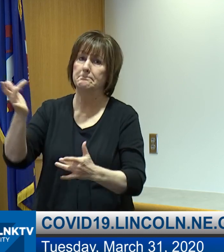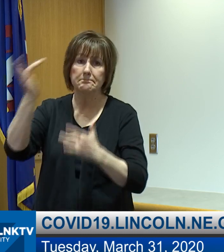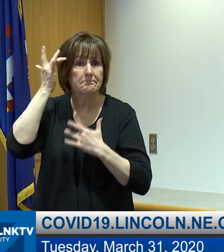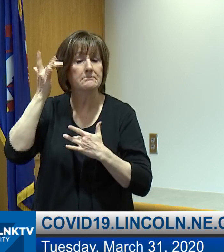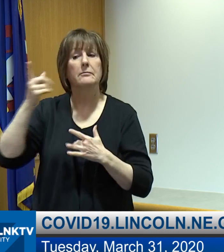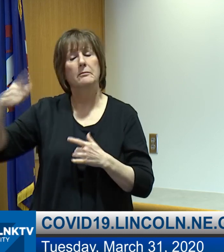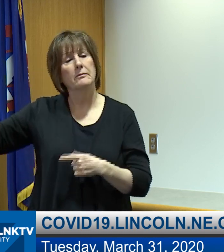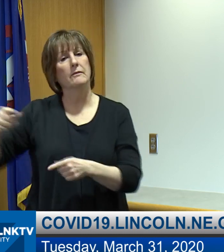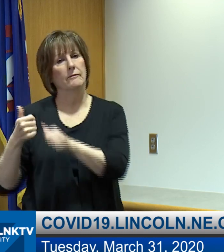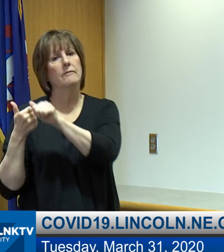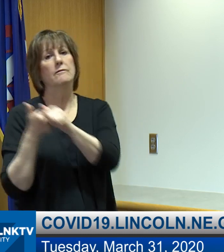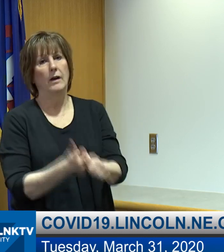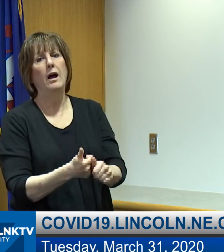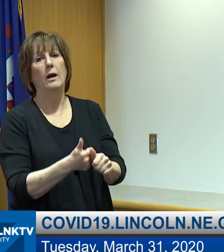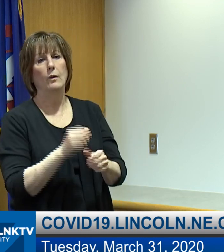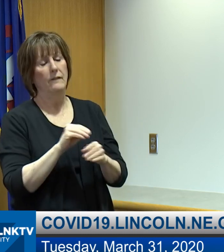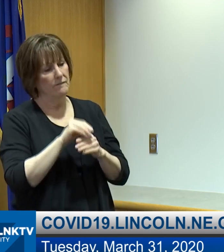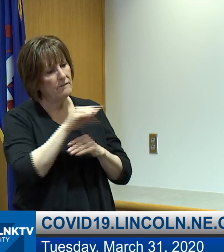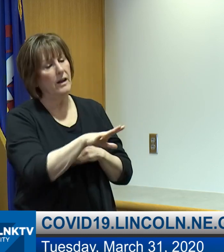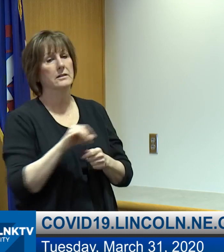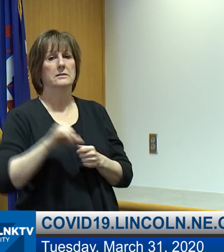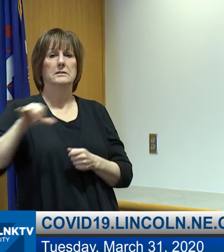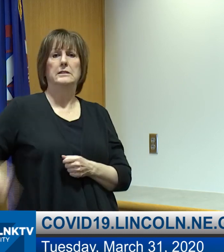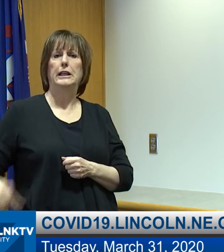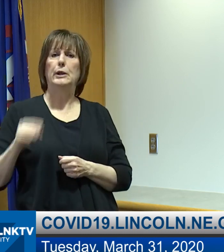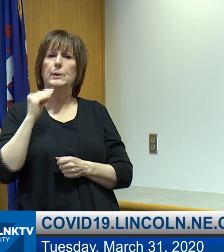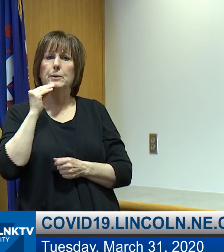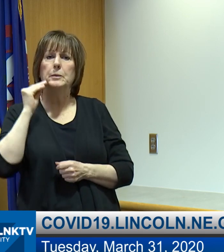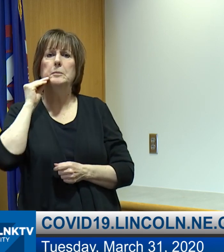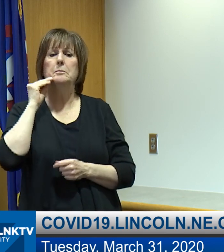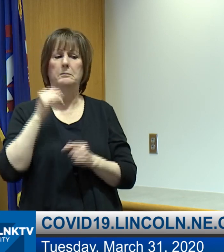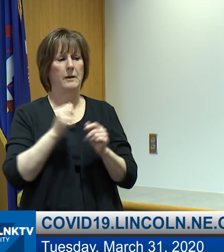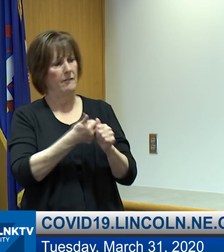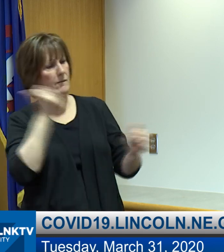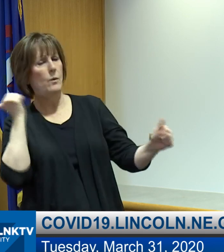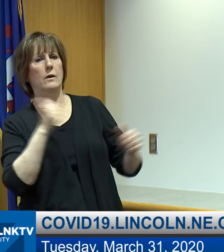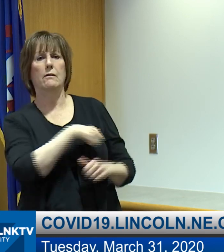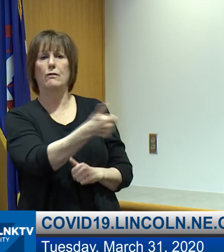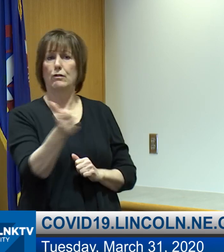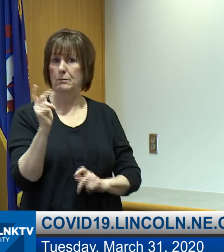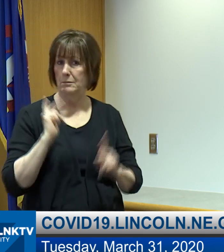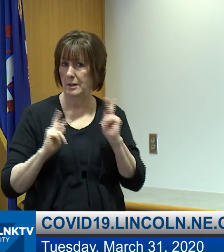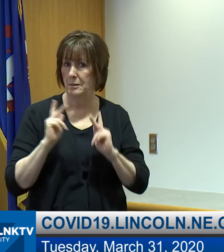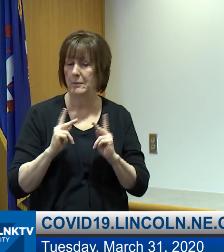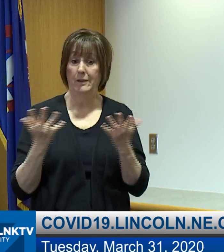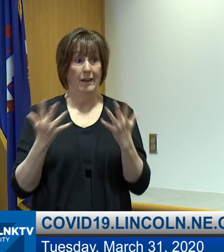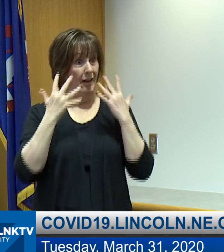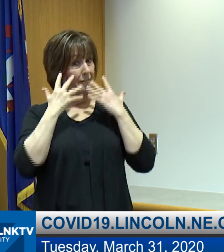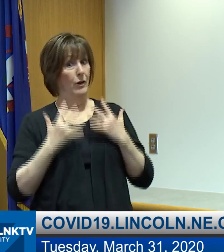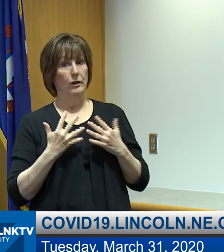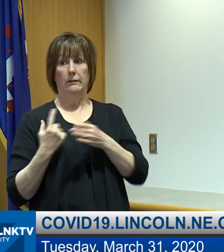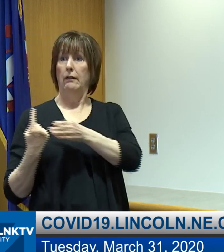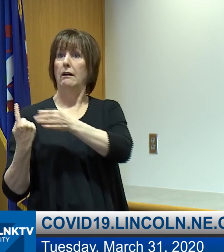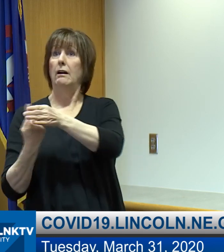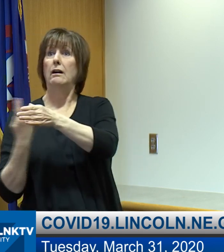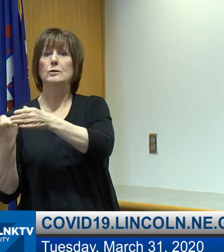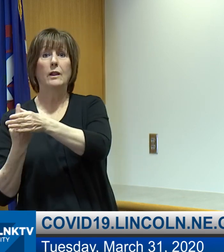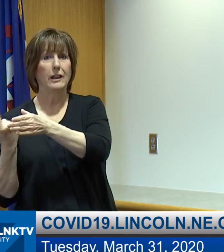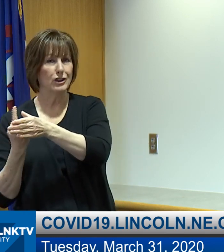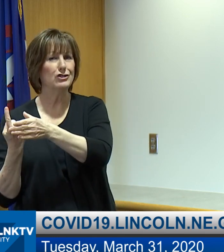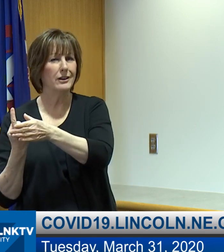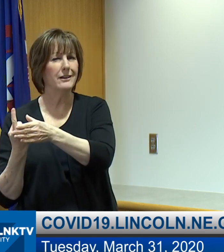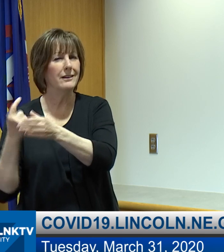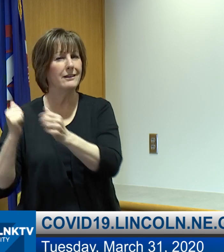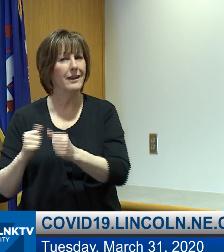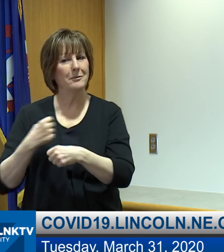following the advice of health professionals to stay at home and stay away from other people. But unfortunately, this physical isolation